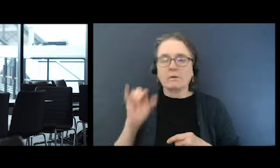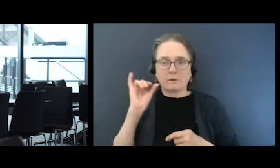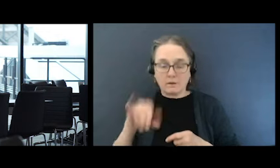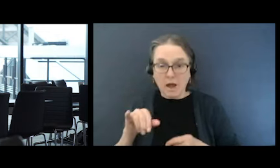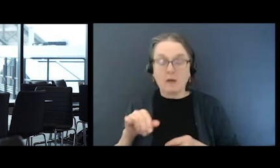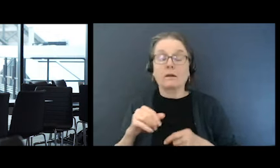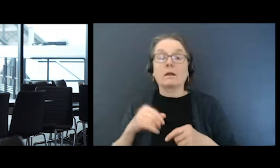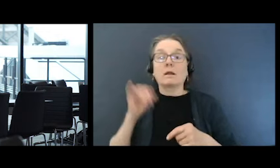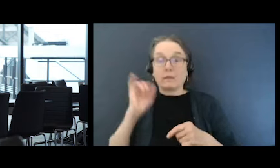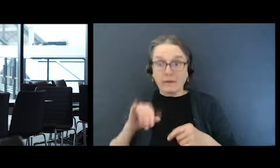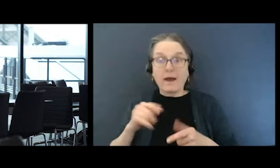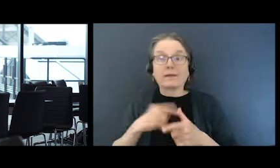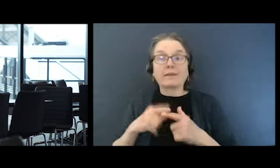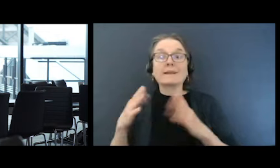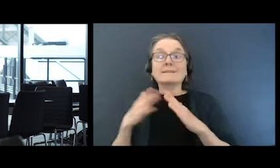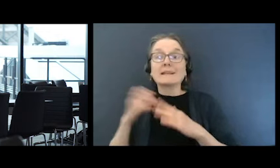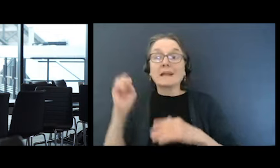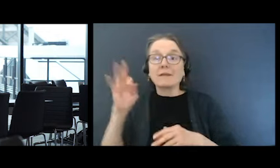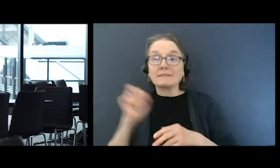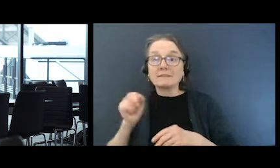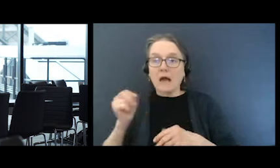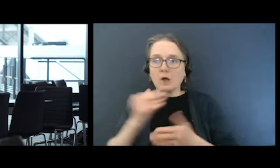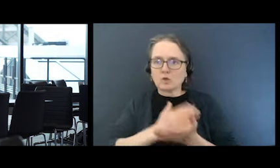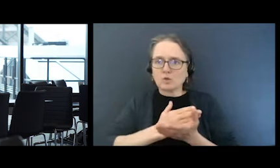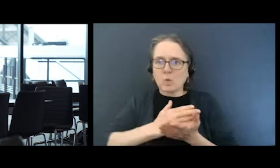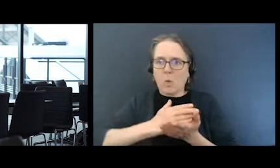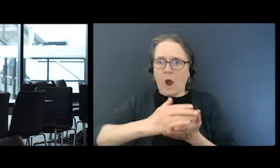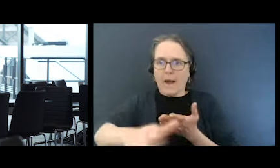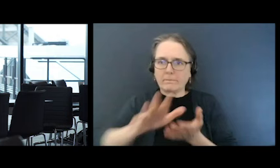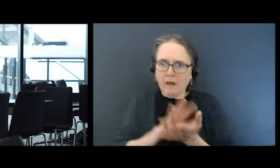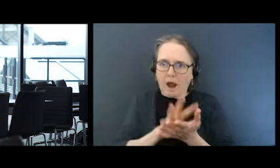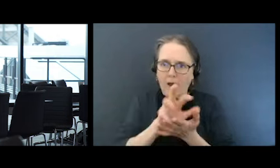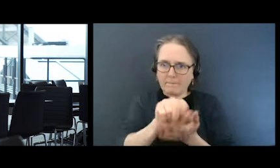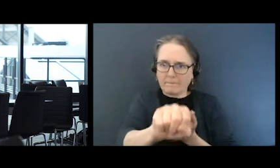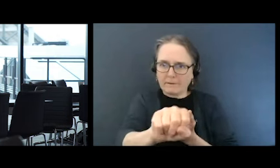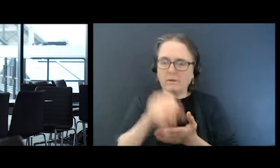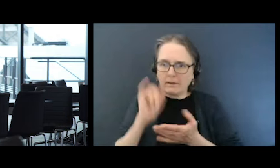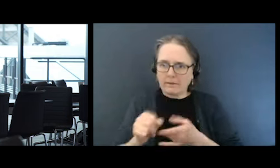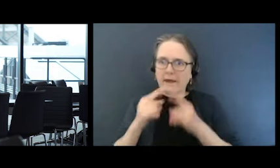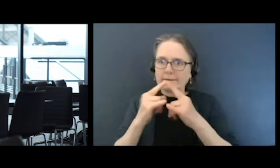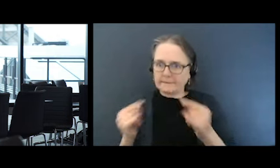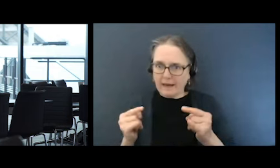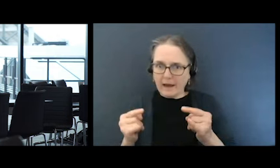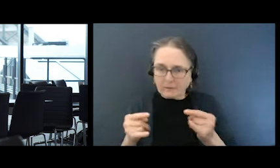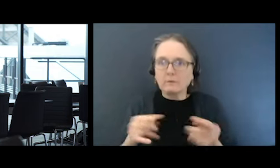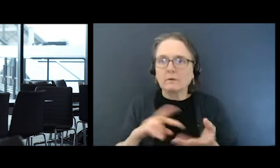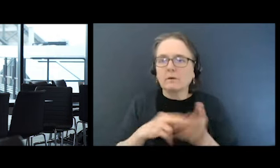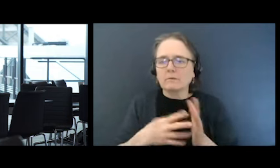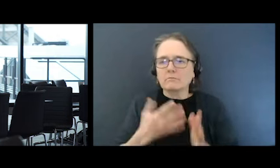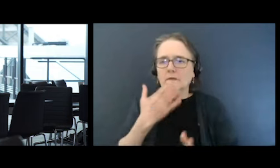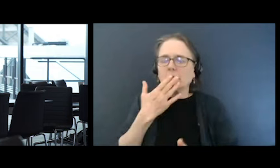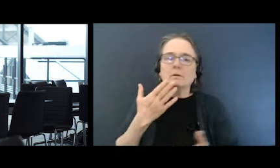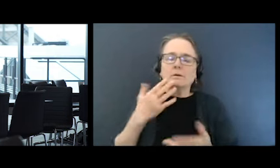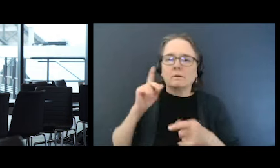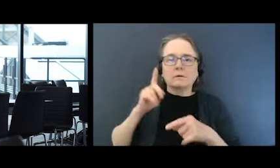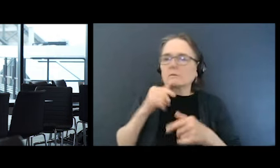now had to make some really difficult decisions in terms of taking 3 or 4 buses to get to that job. So just to think